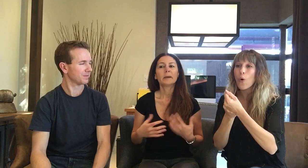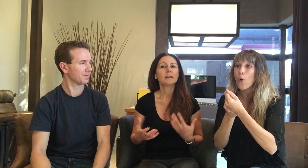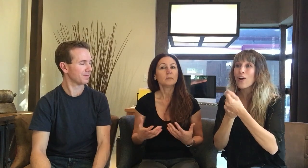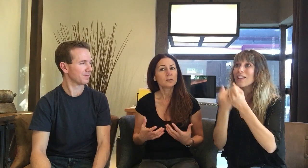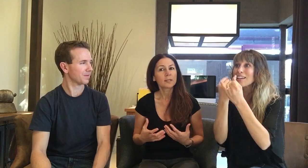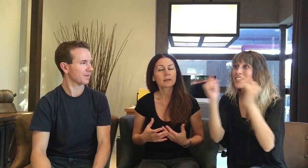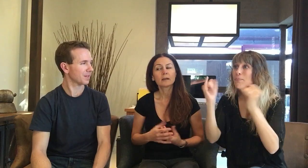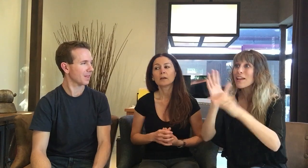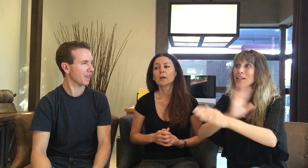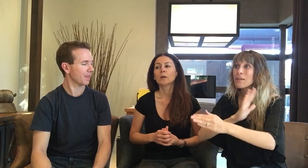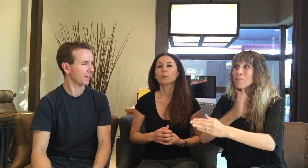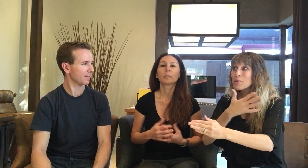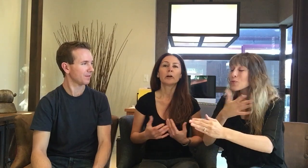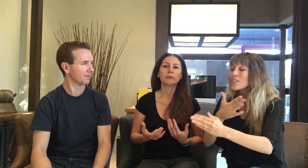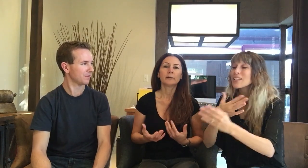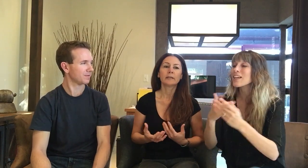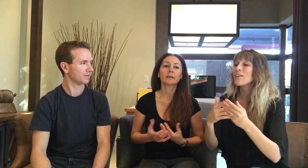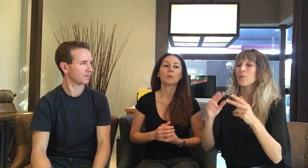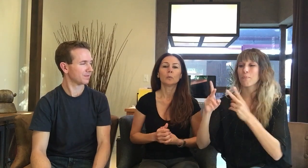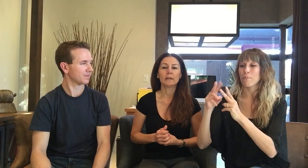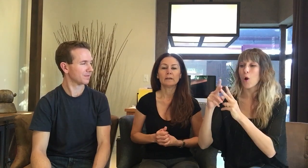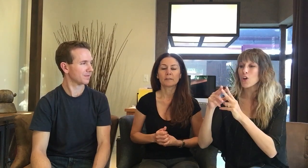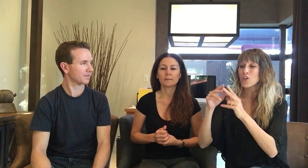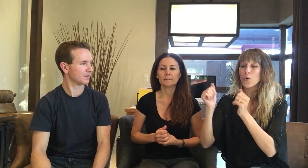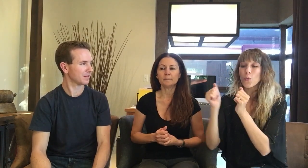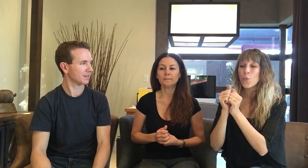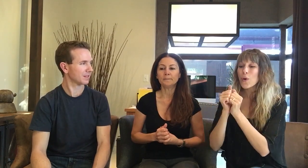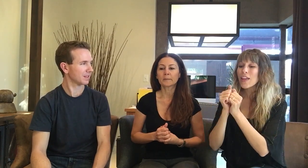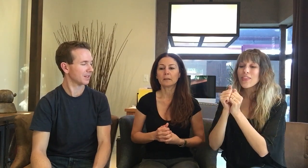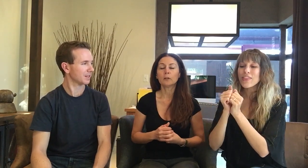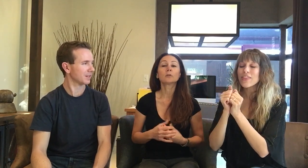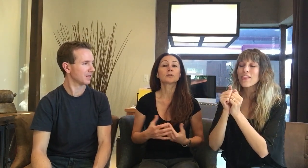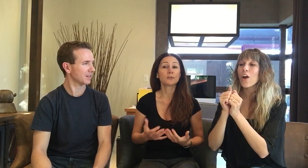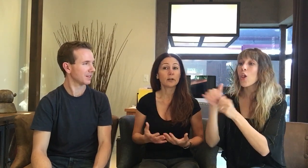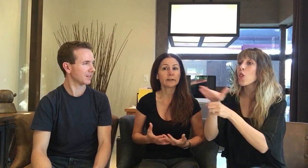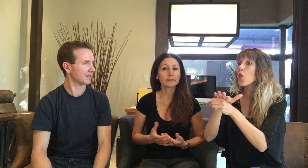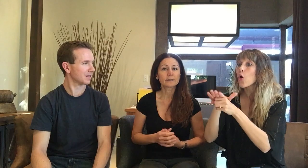independent music. We're partnering with local street artists.